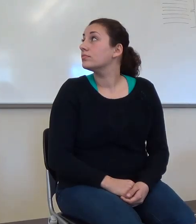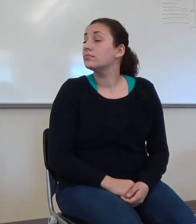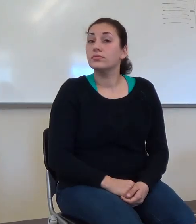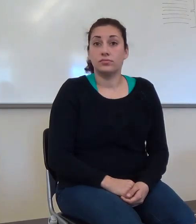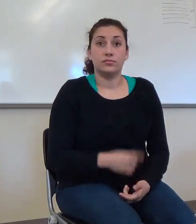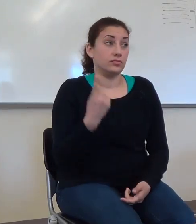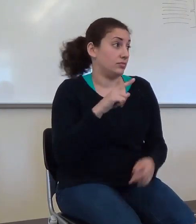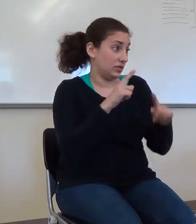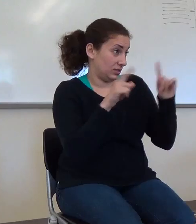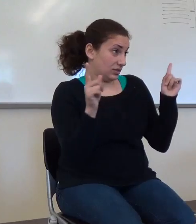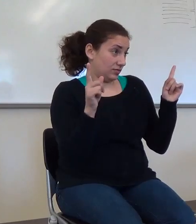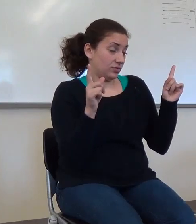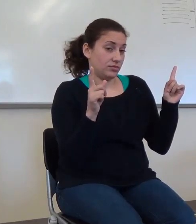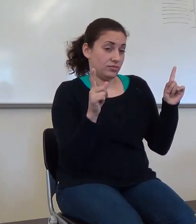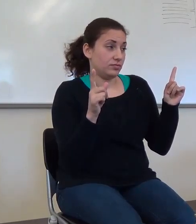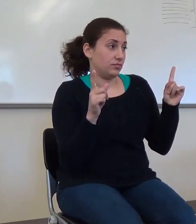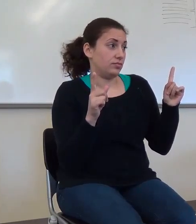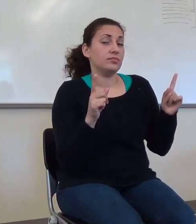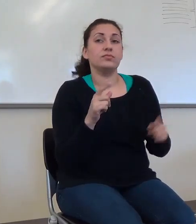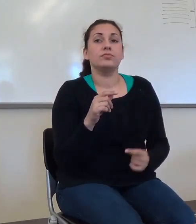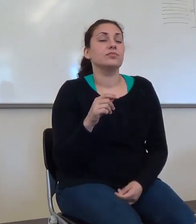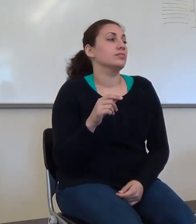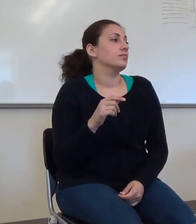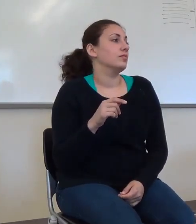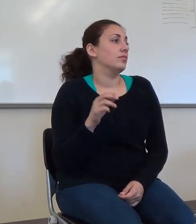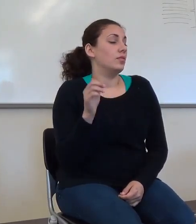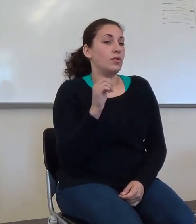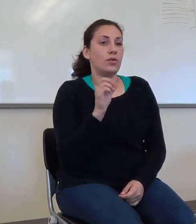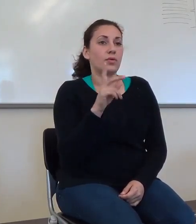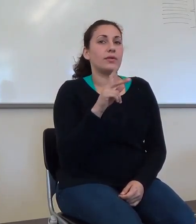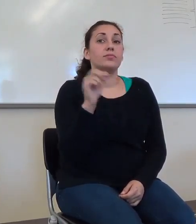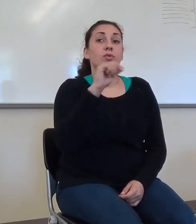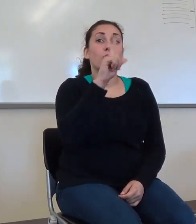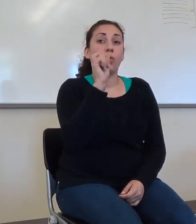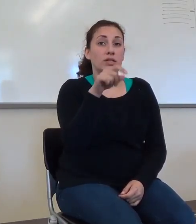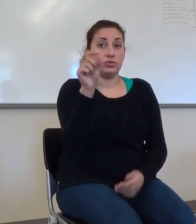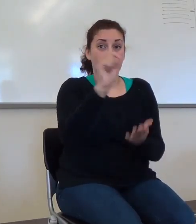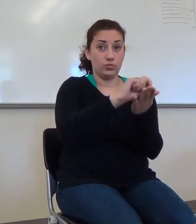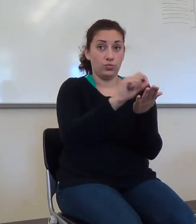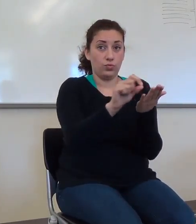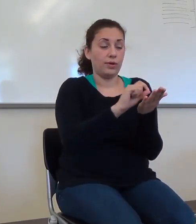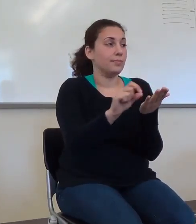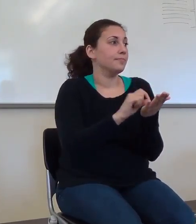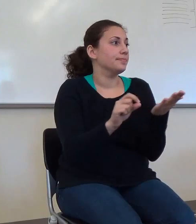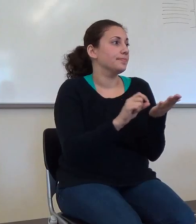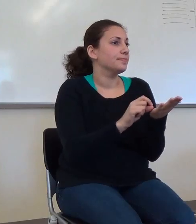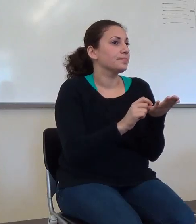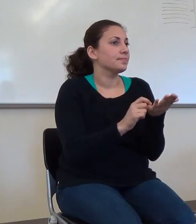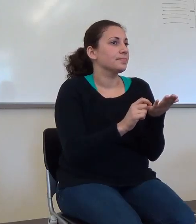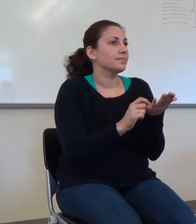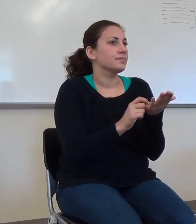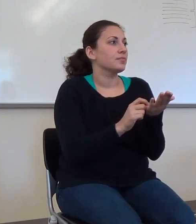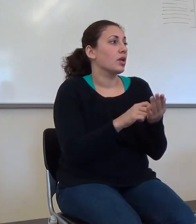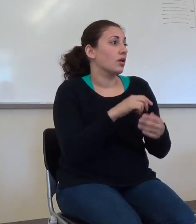And here's another thing about these questions that you ask yourself. As we talked about, usually in